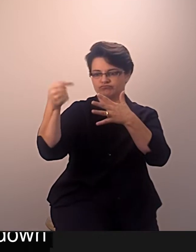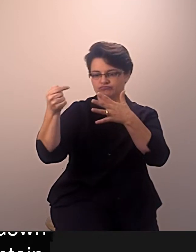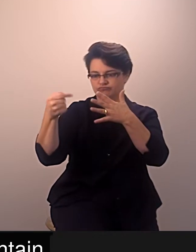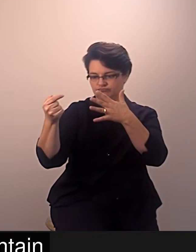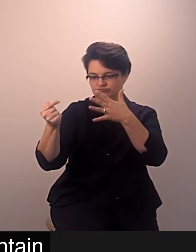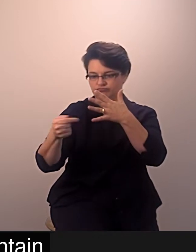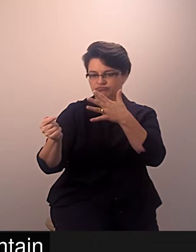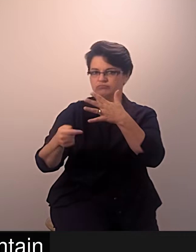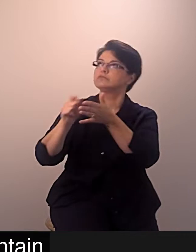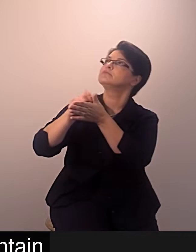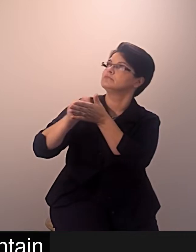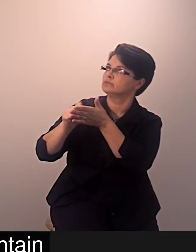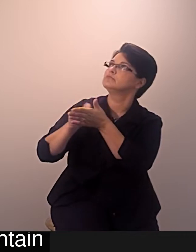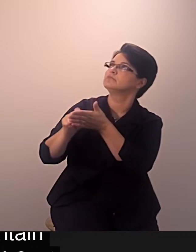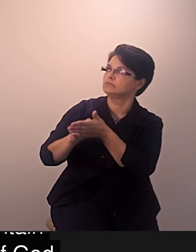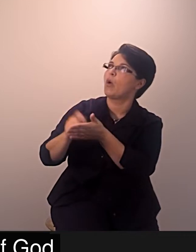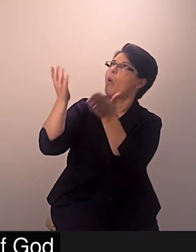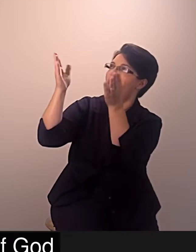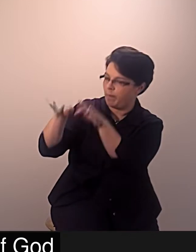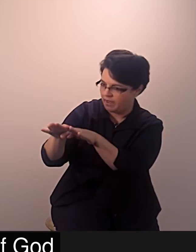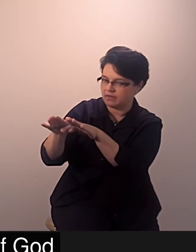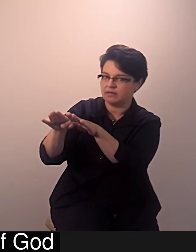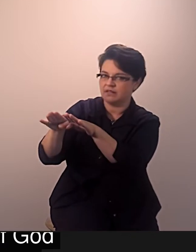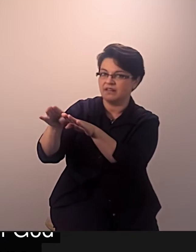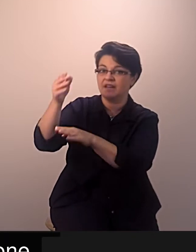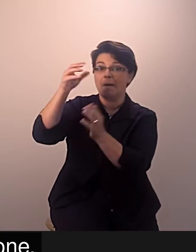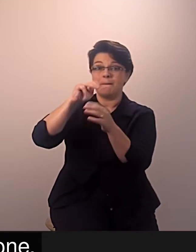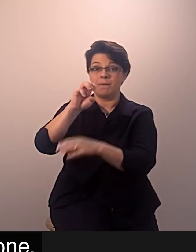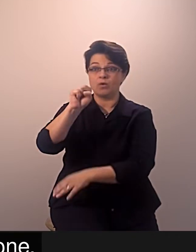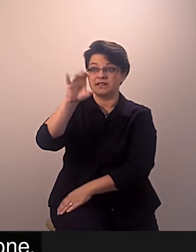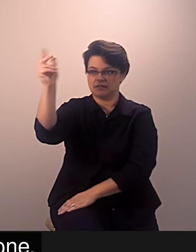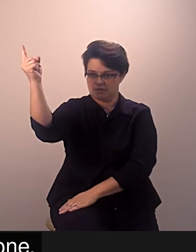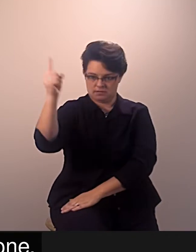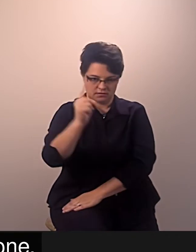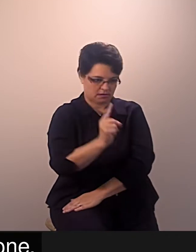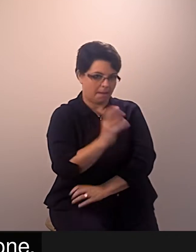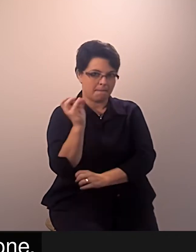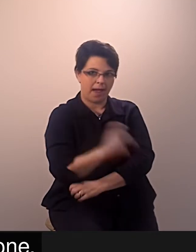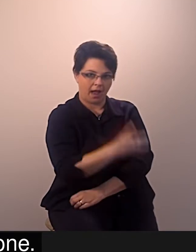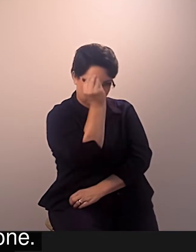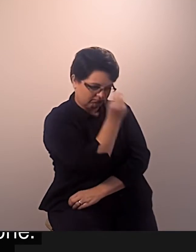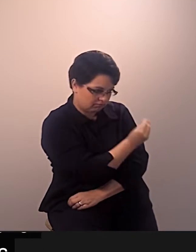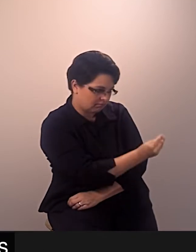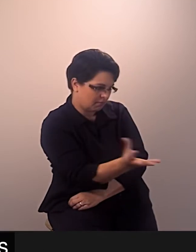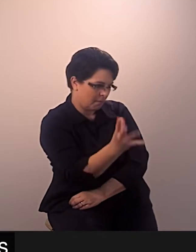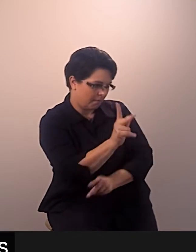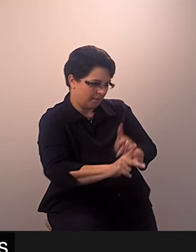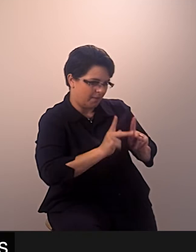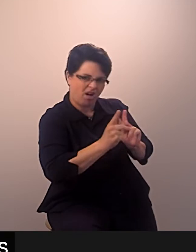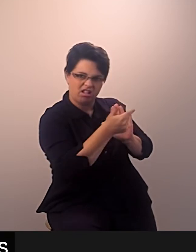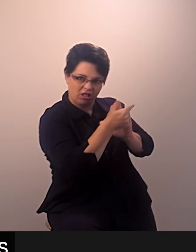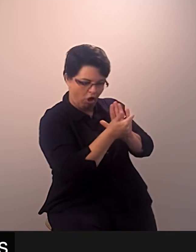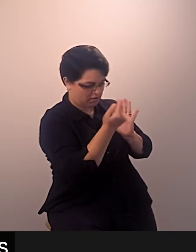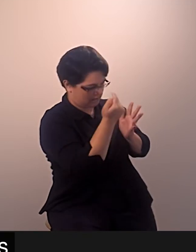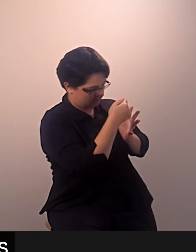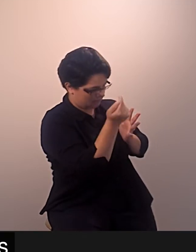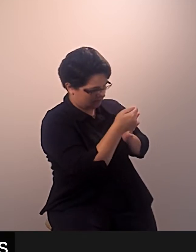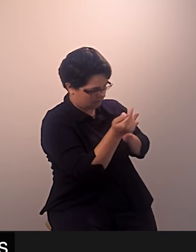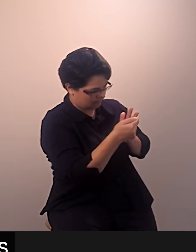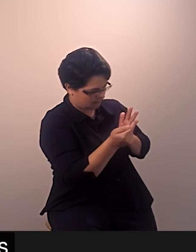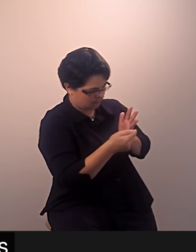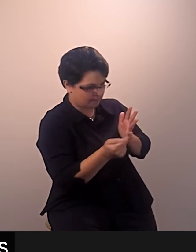laws of God written on stone. God's laws are for all people. His laws are